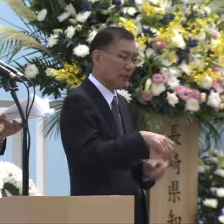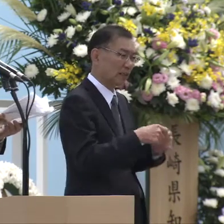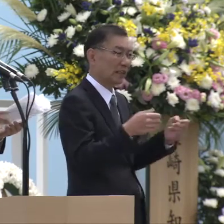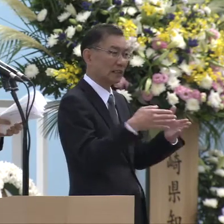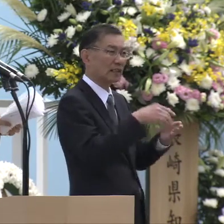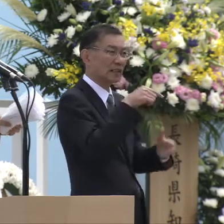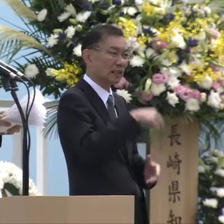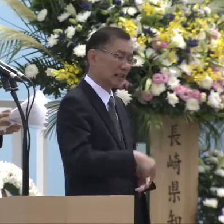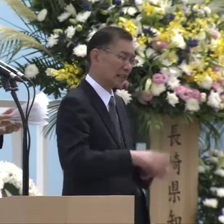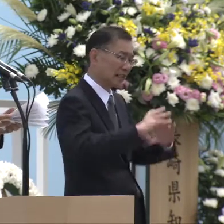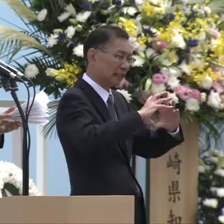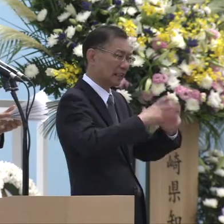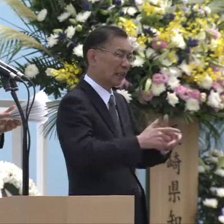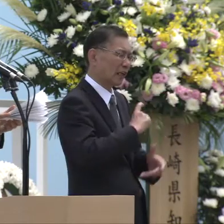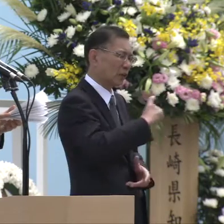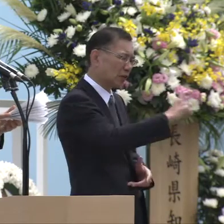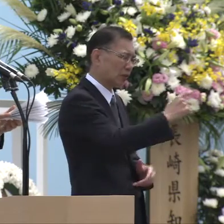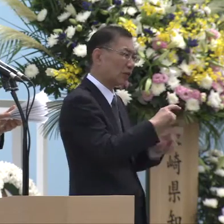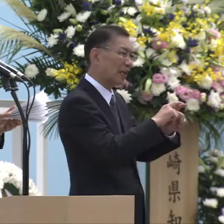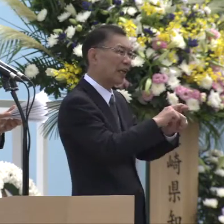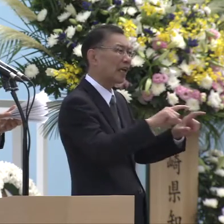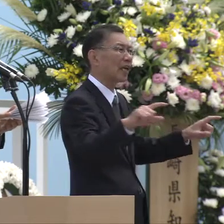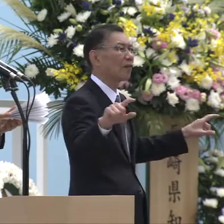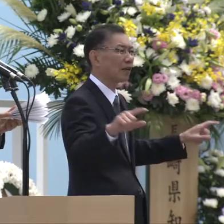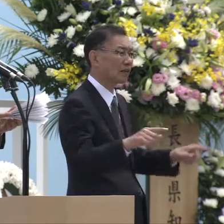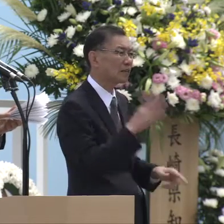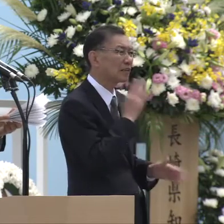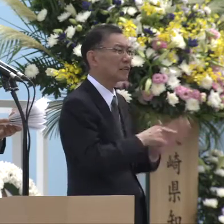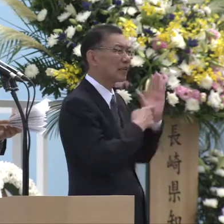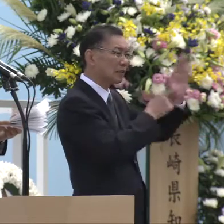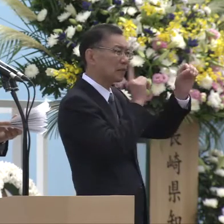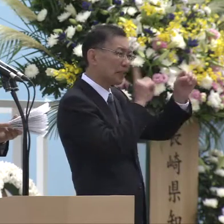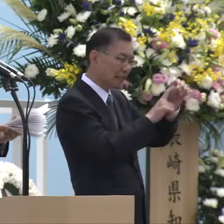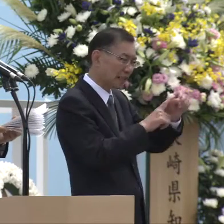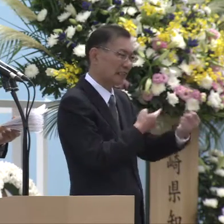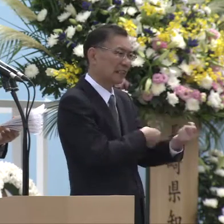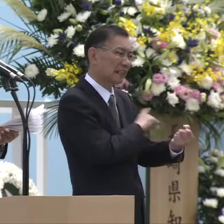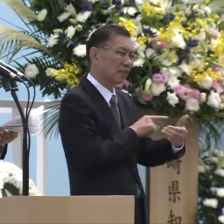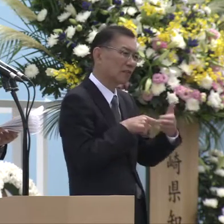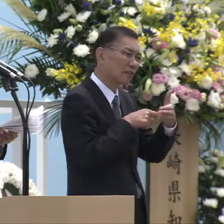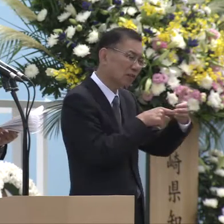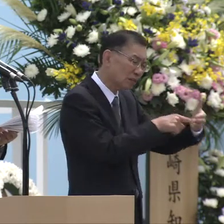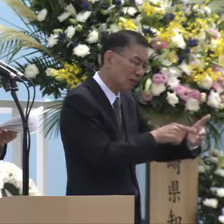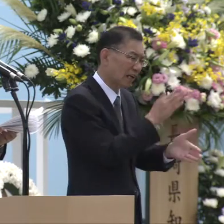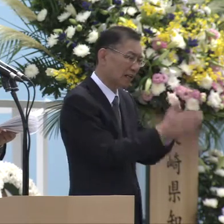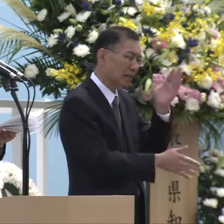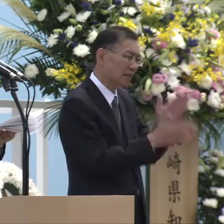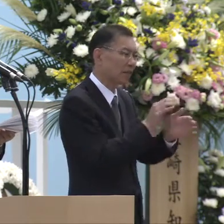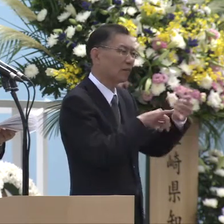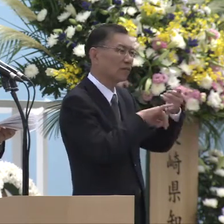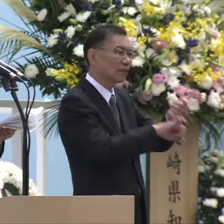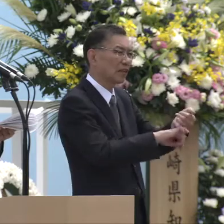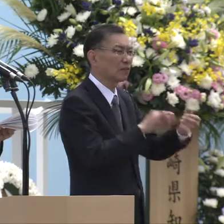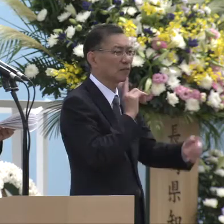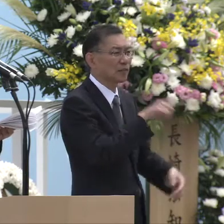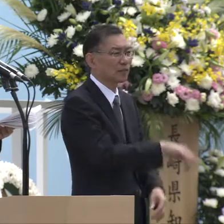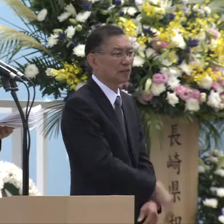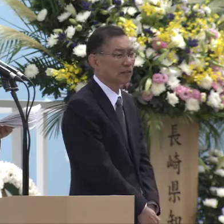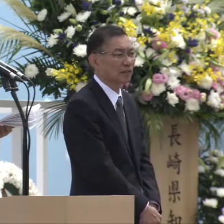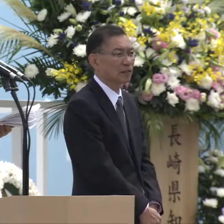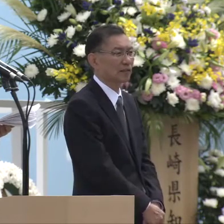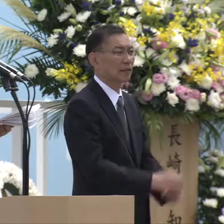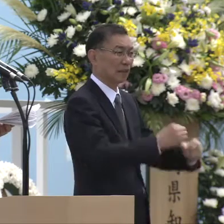I pledge once again here in Nagasaki that Japan will make its utmost efforts for the realization of eternal world peace.